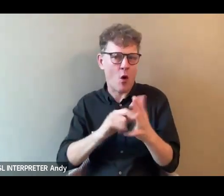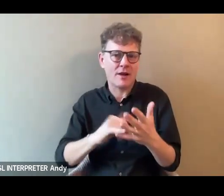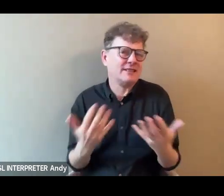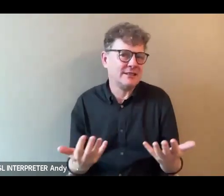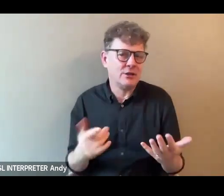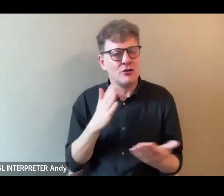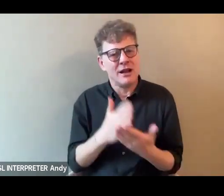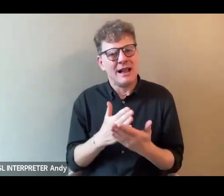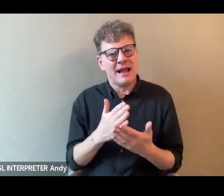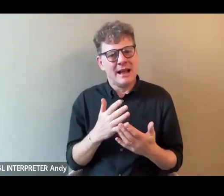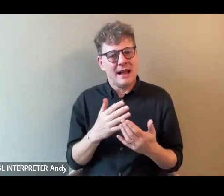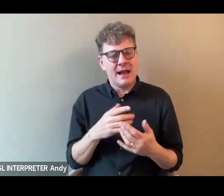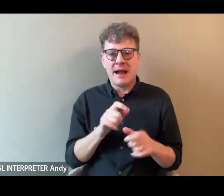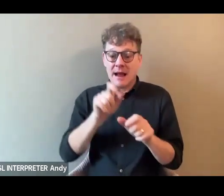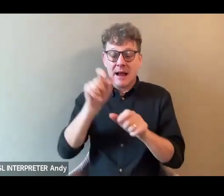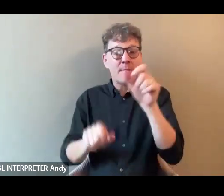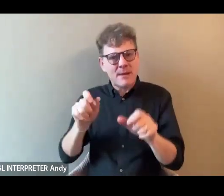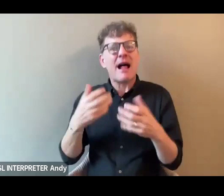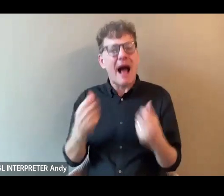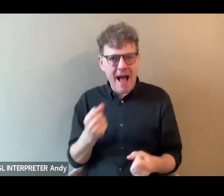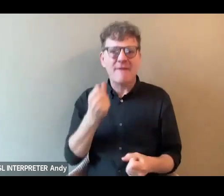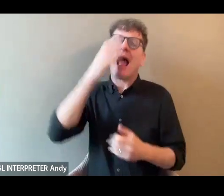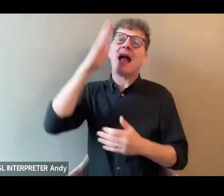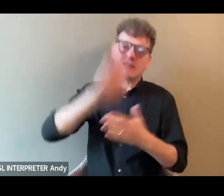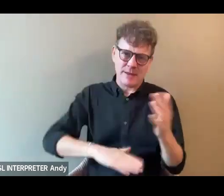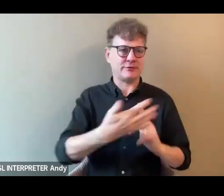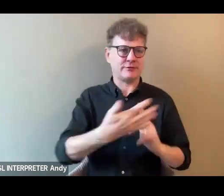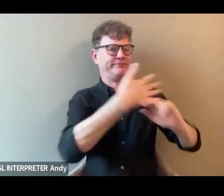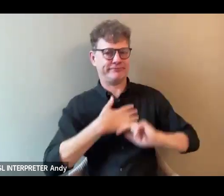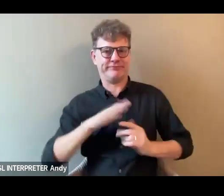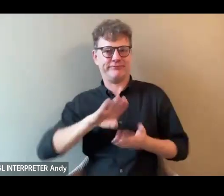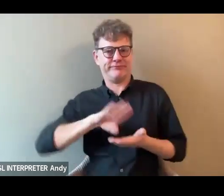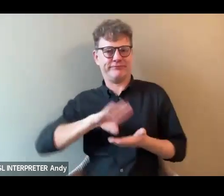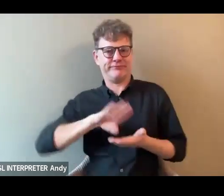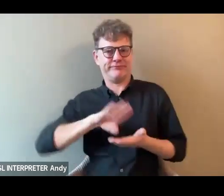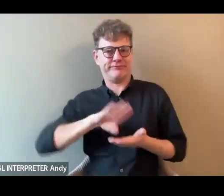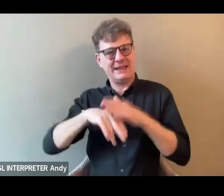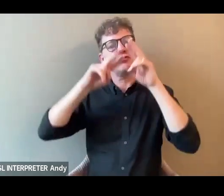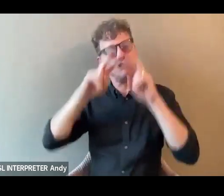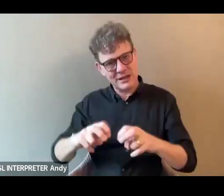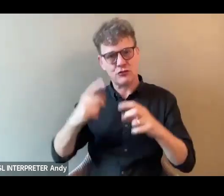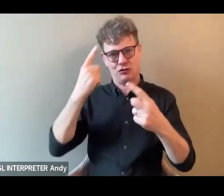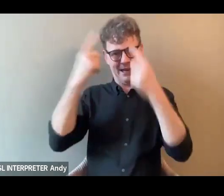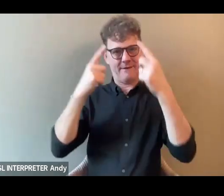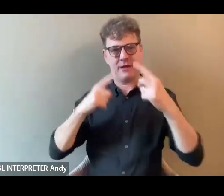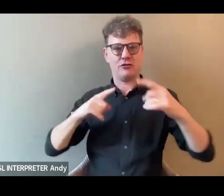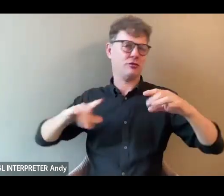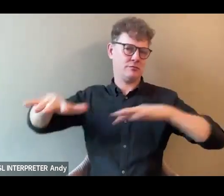led by people with experience of marginalisation and oppression across the research and innovation ecosystem.